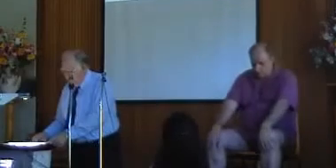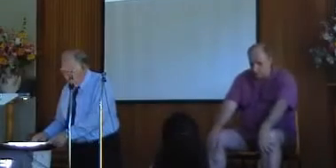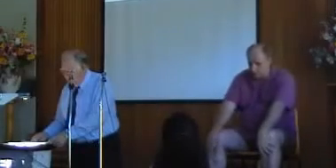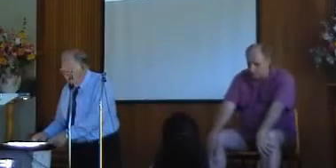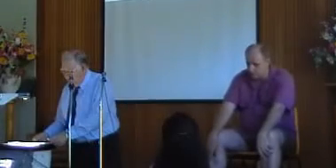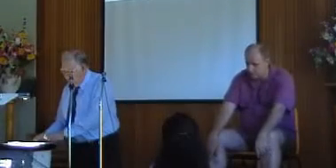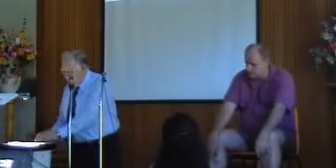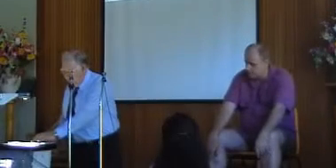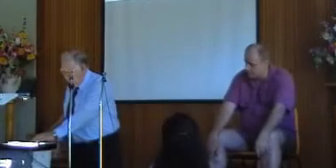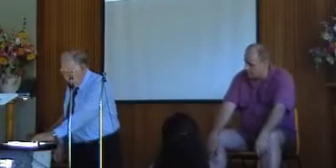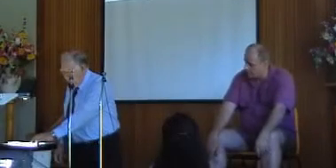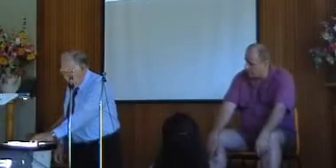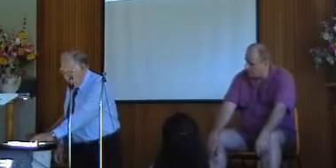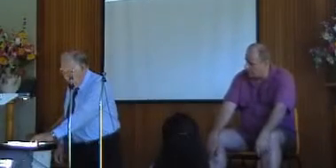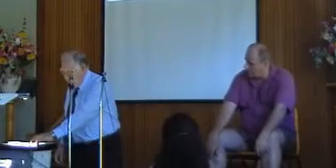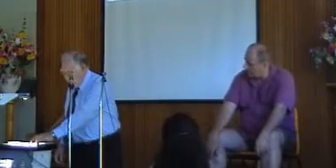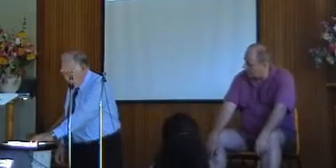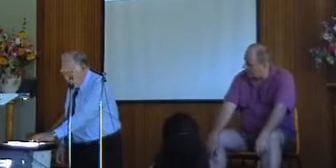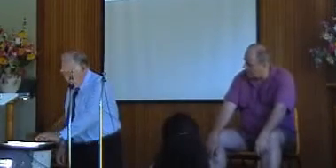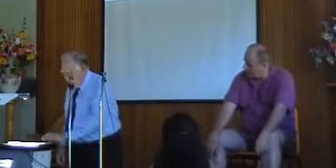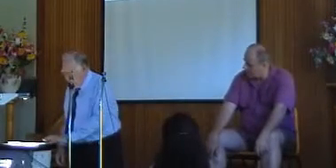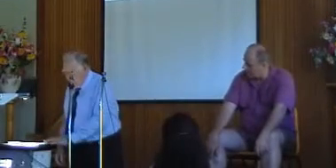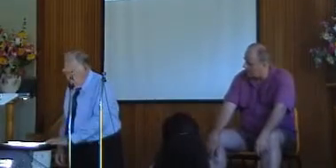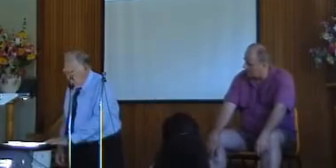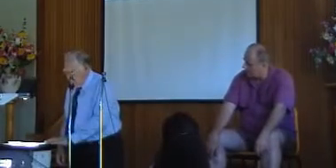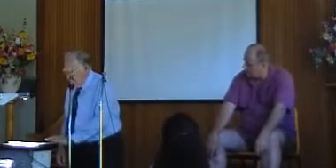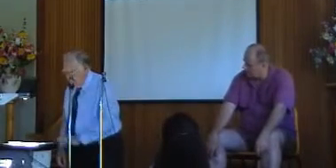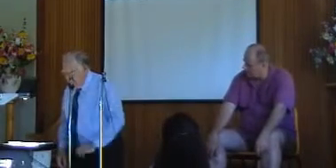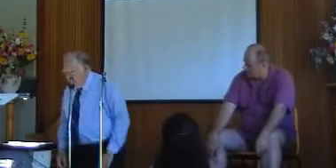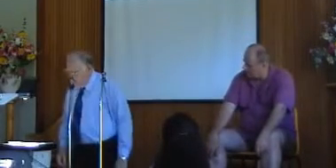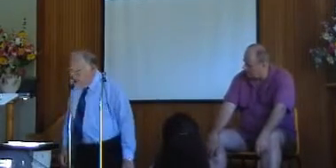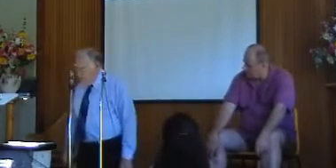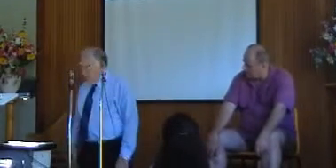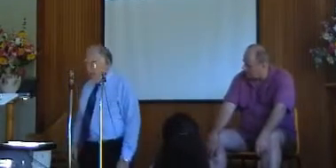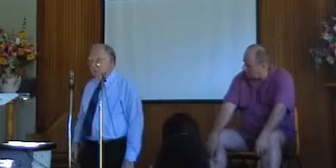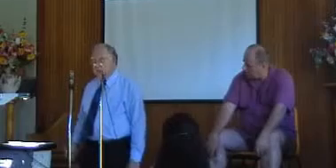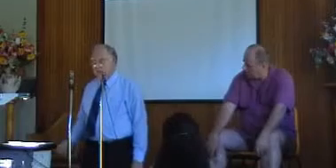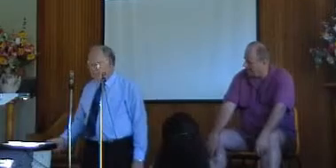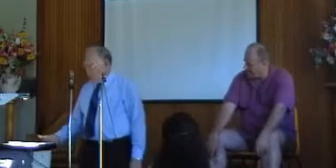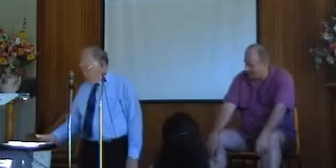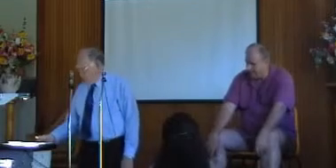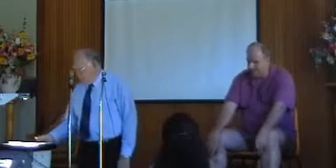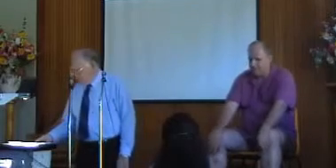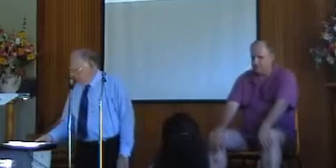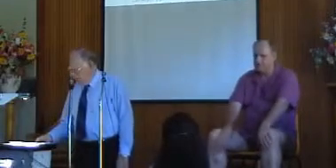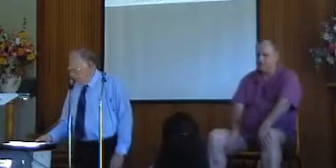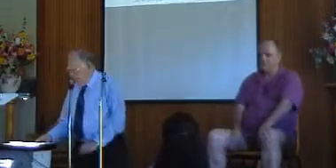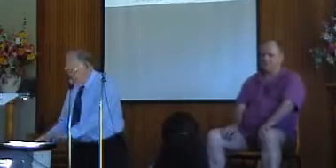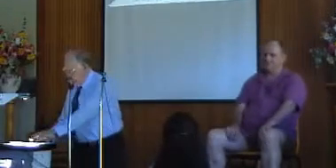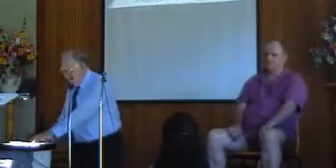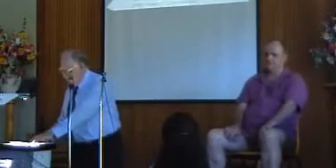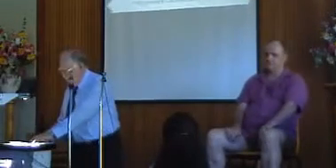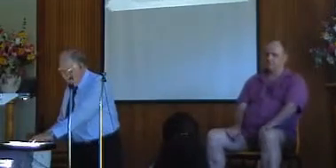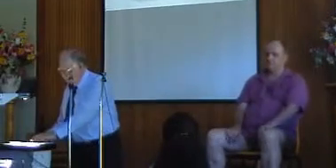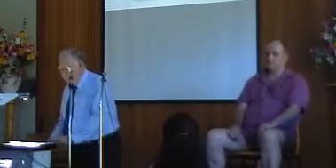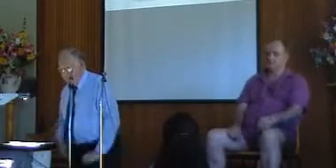And Nathanael said to Philip, "Nazareth? Can any good come from Nazareth?"